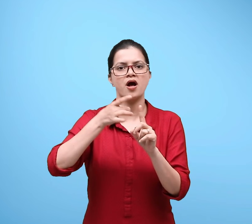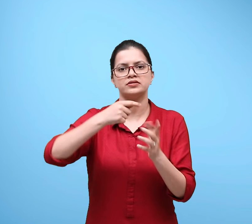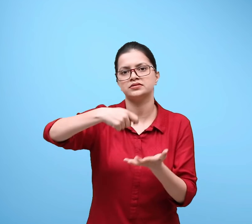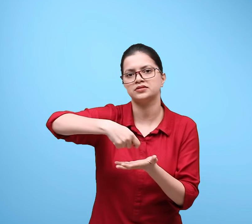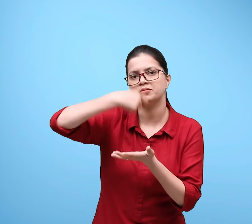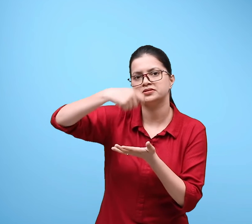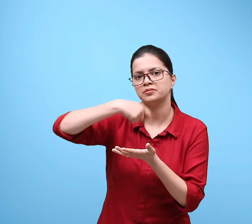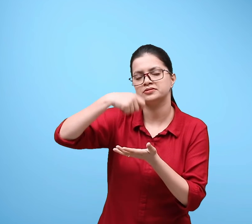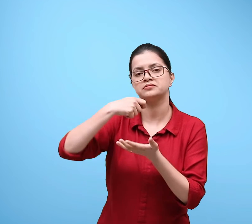steel spoon,